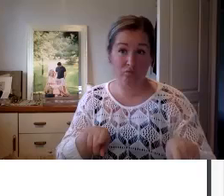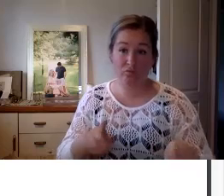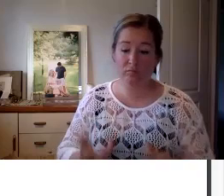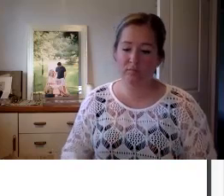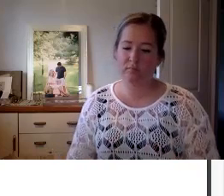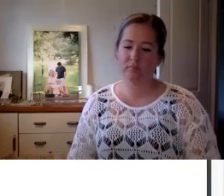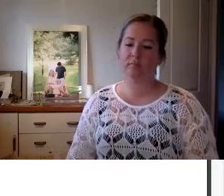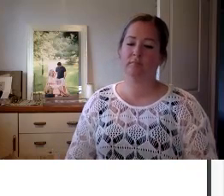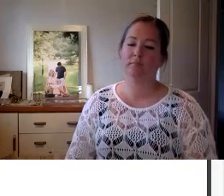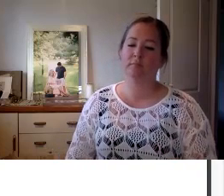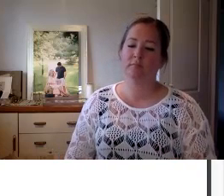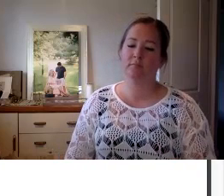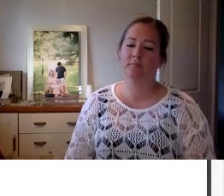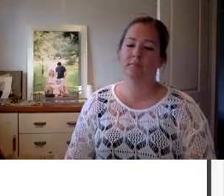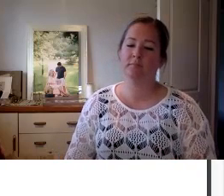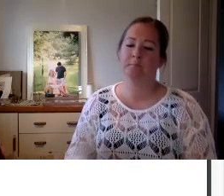Ready to order?